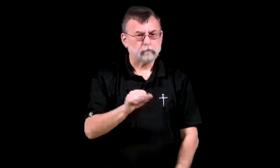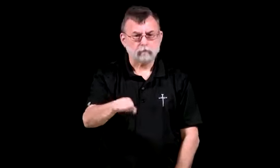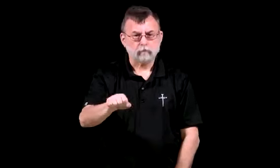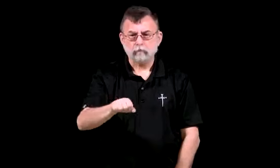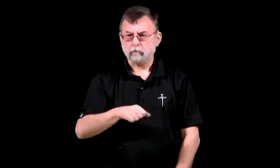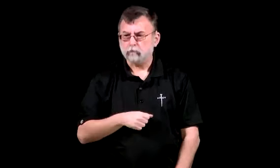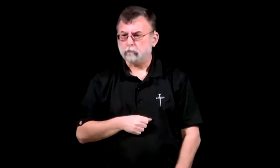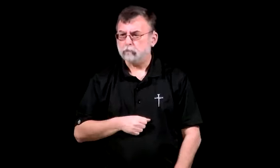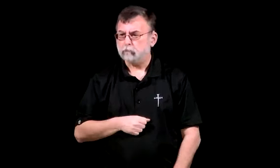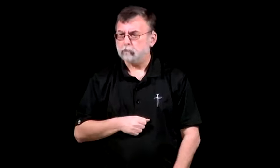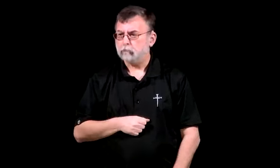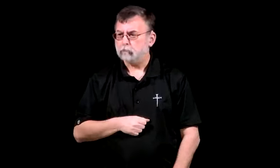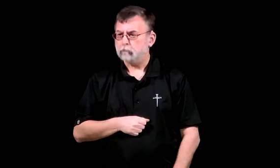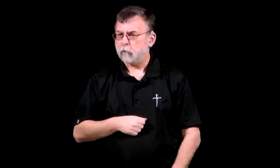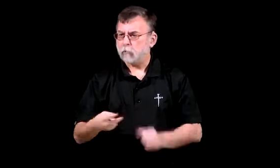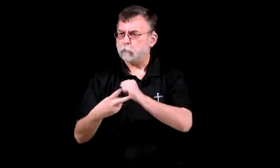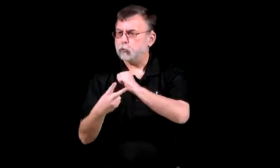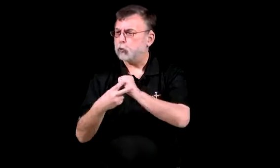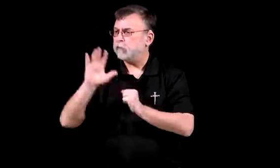and that he did it for us.